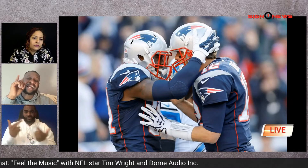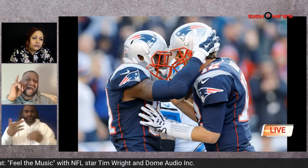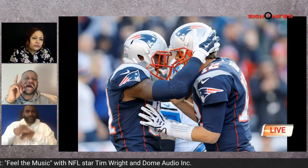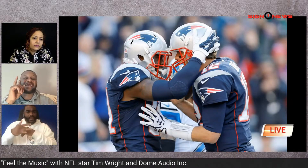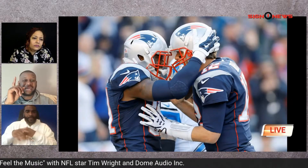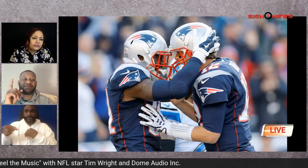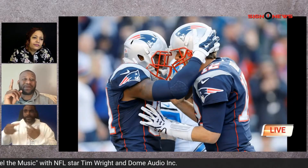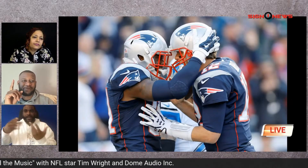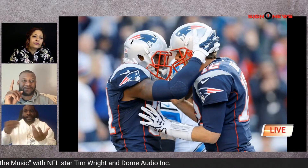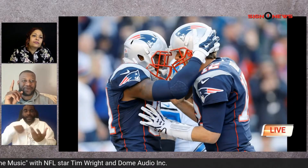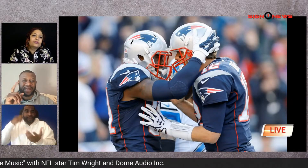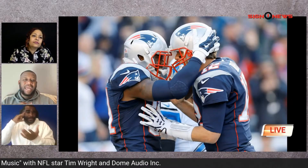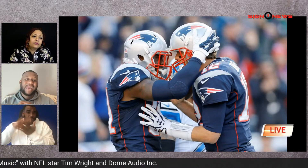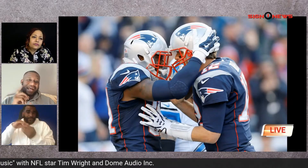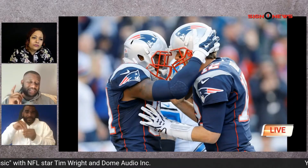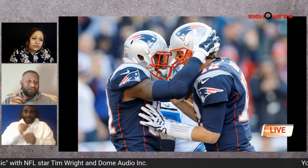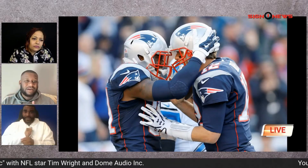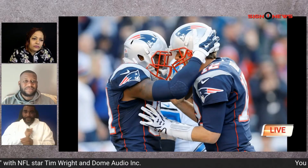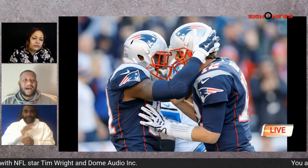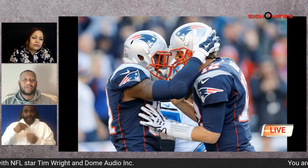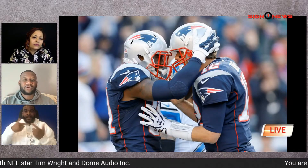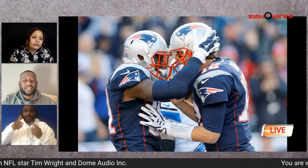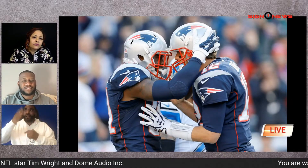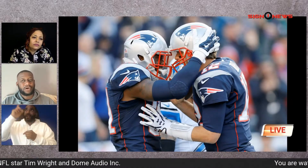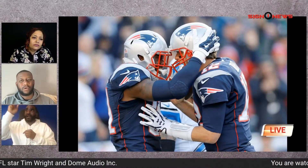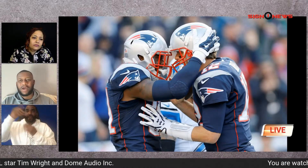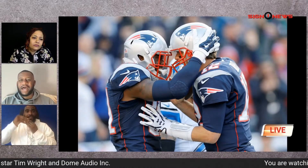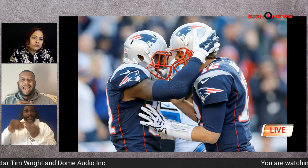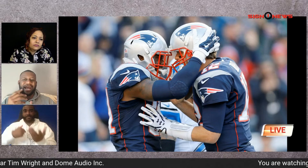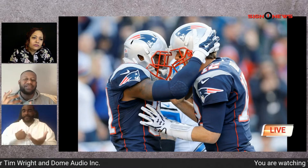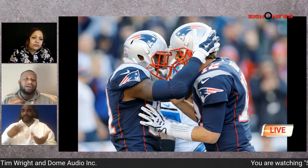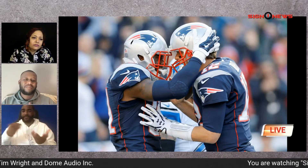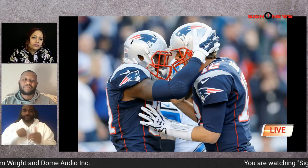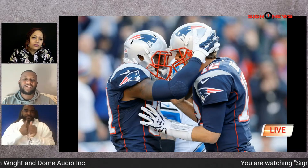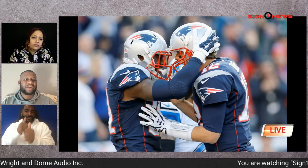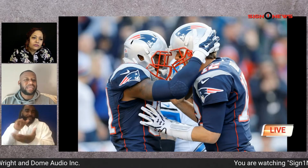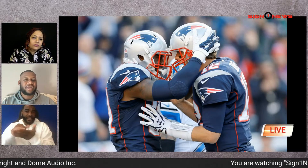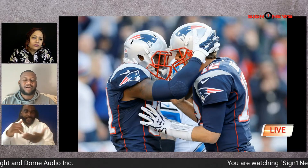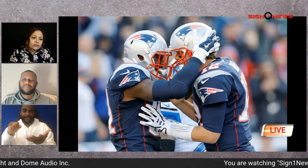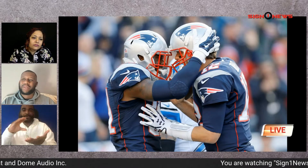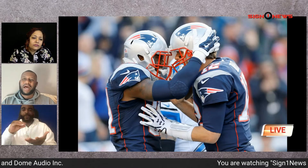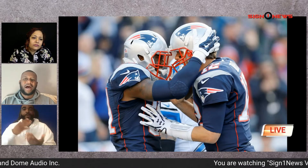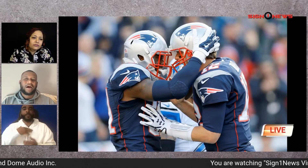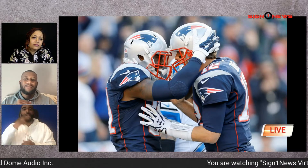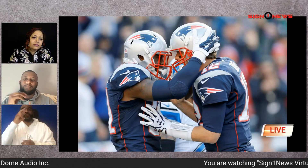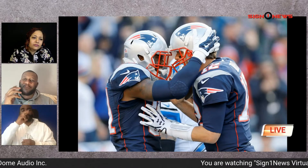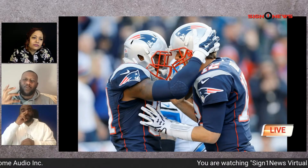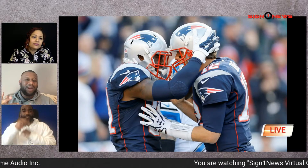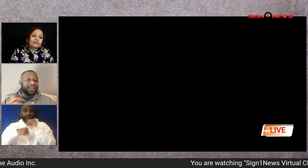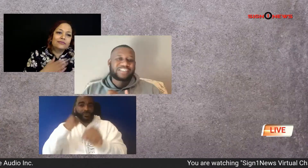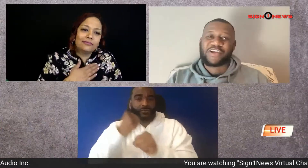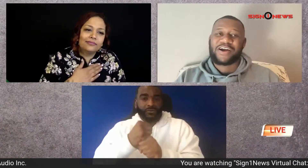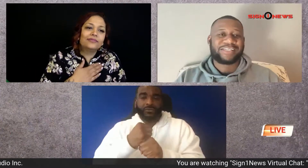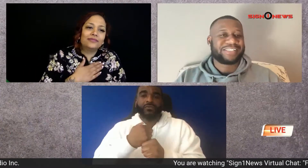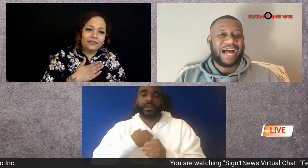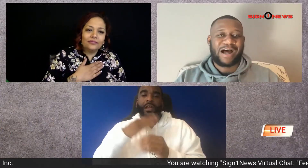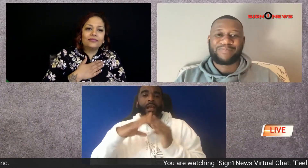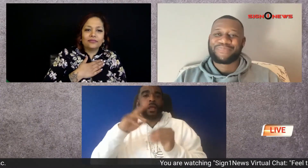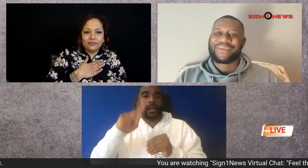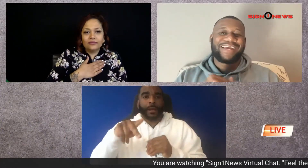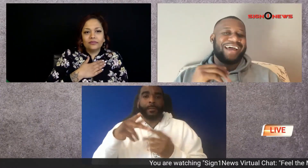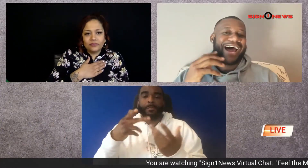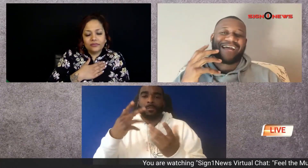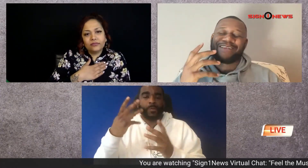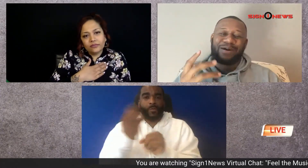I let God lead me, and that's what I followed. And so I ended up my rookie year winning the starting